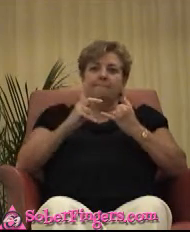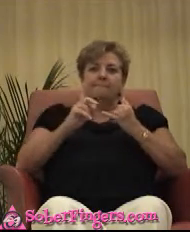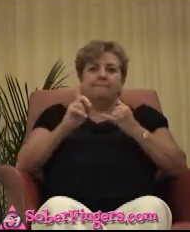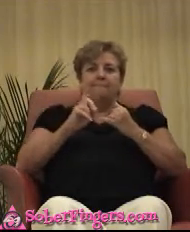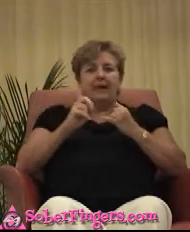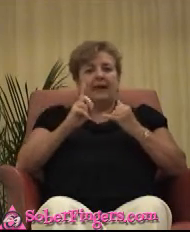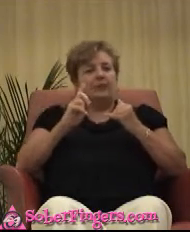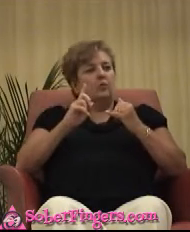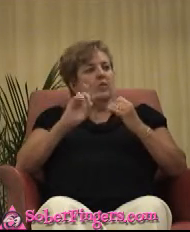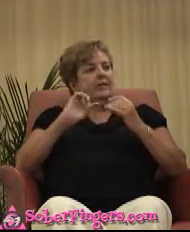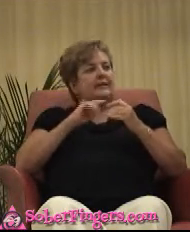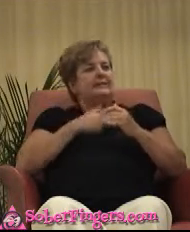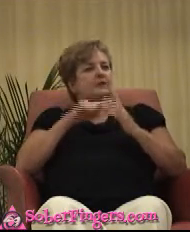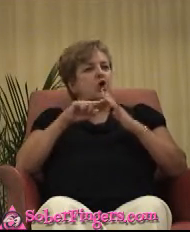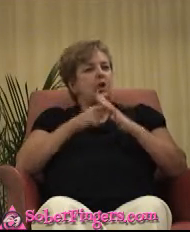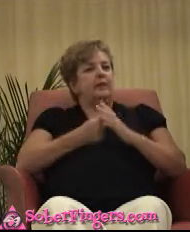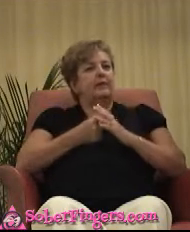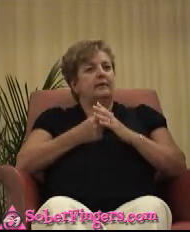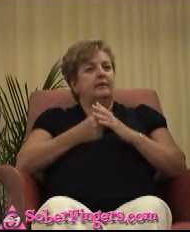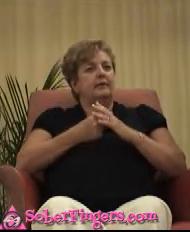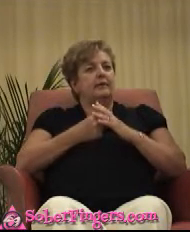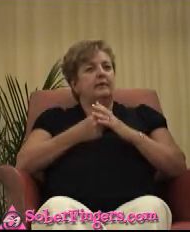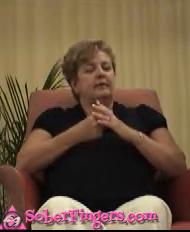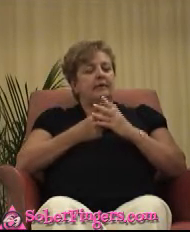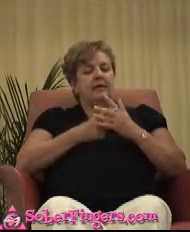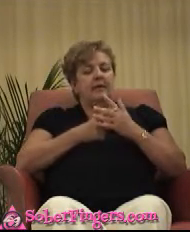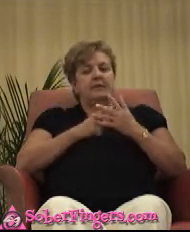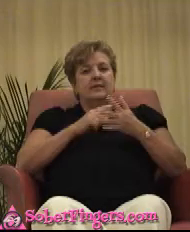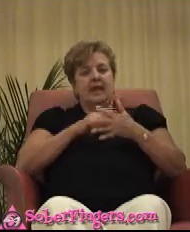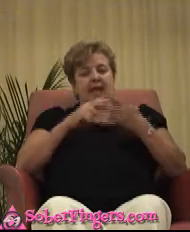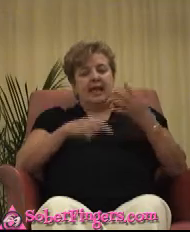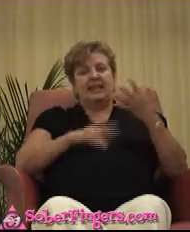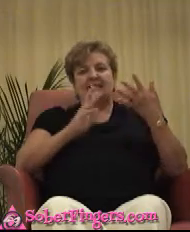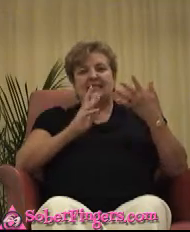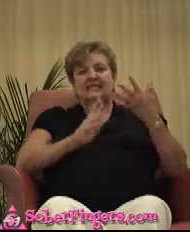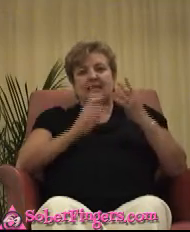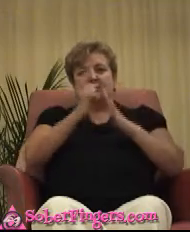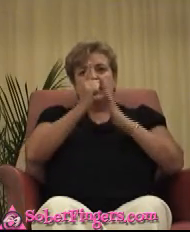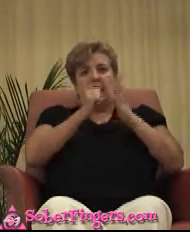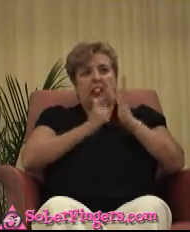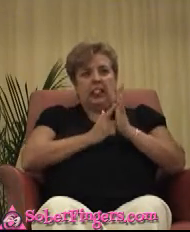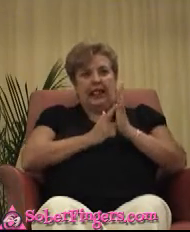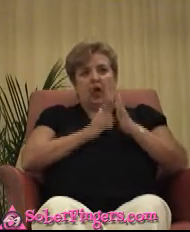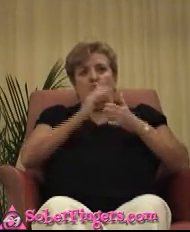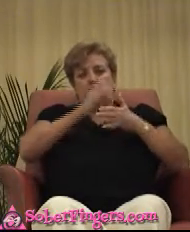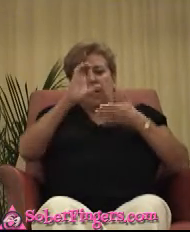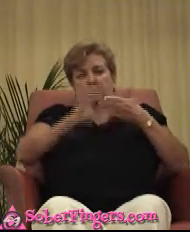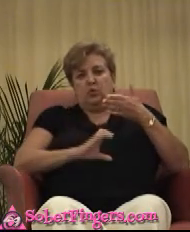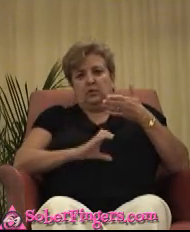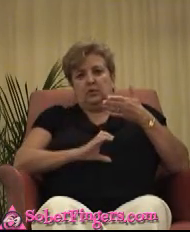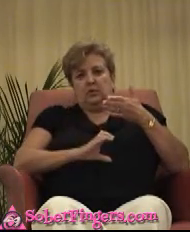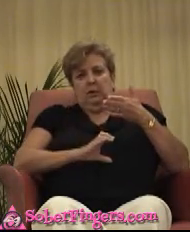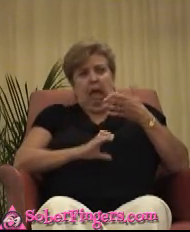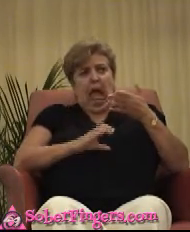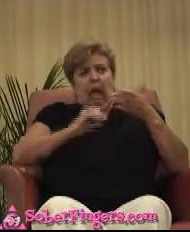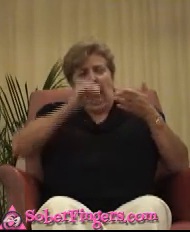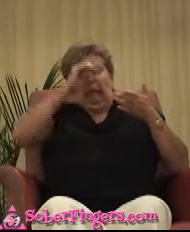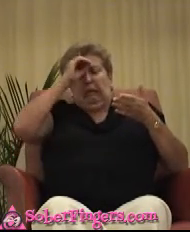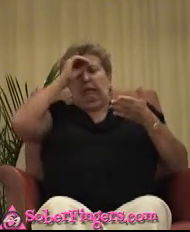Here comes 6 legal consequences, one at a time. Nobody knew anything about legal consequences when this began. Not even the attorneys that talked to us on